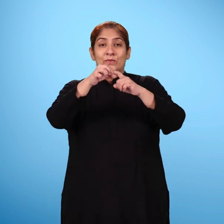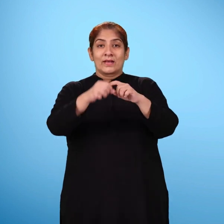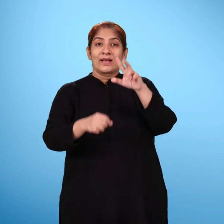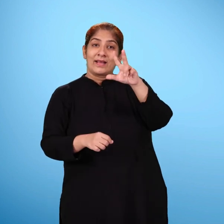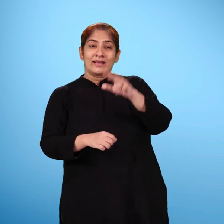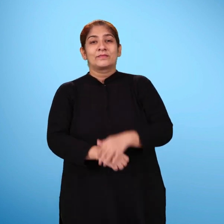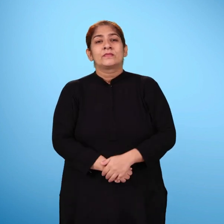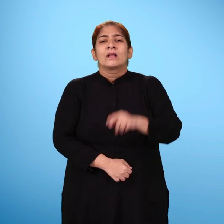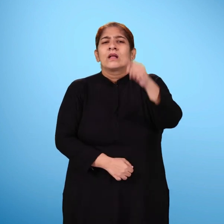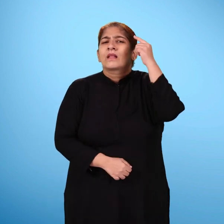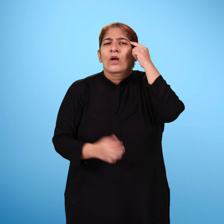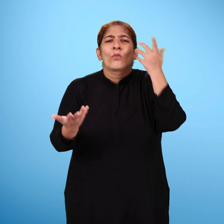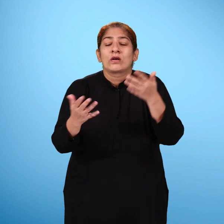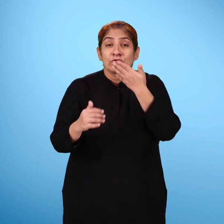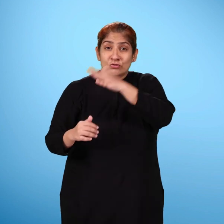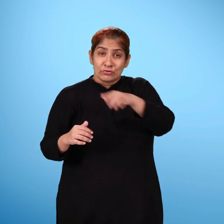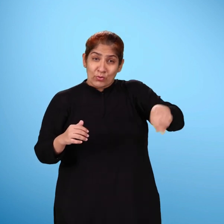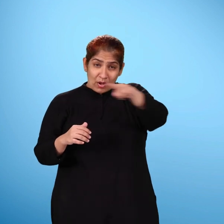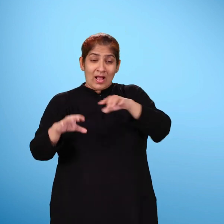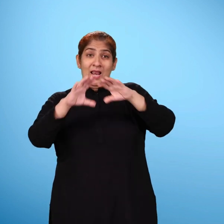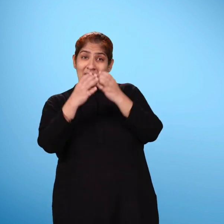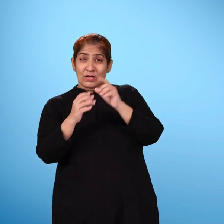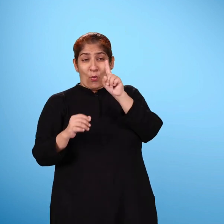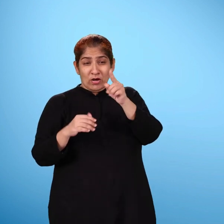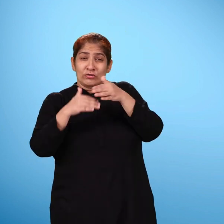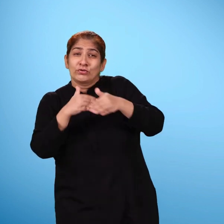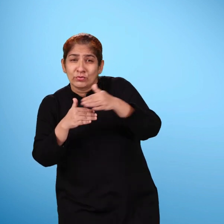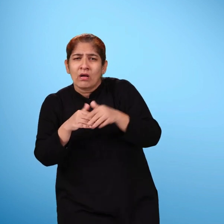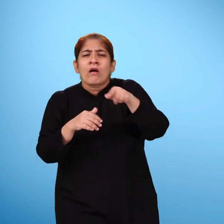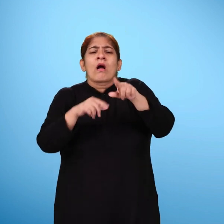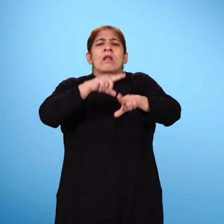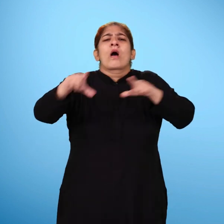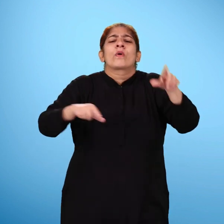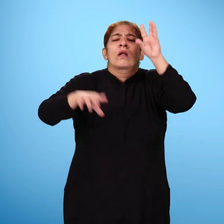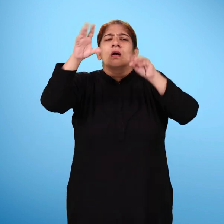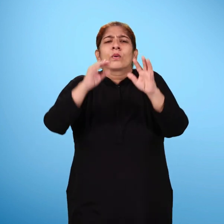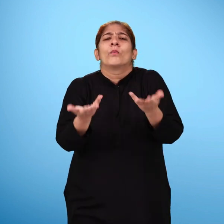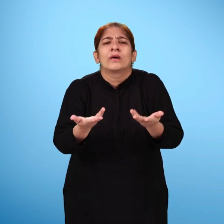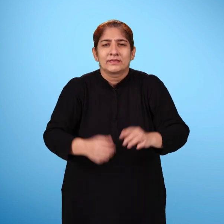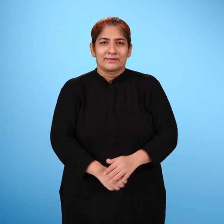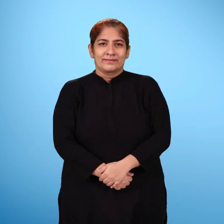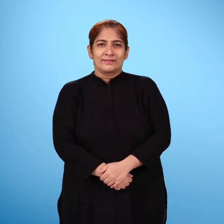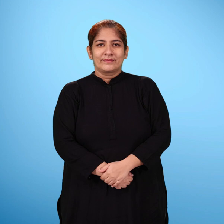Question 8. Which languages do you think children need to learn in school from class 1